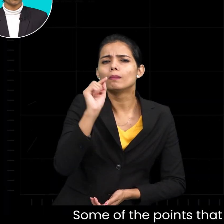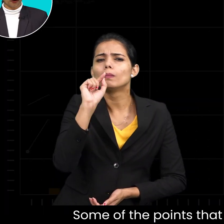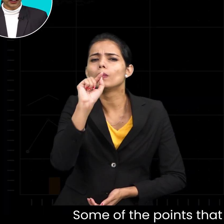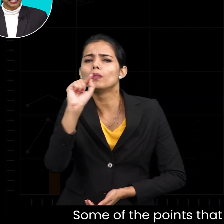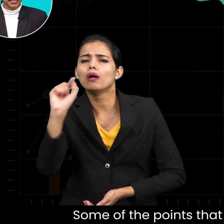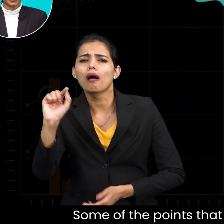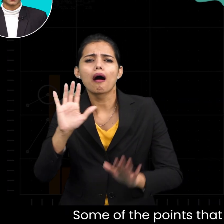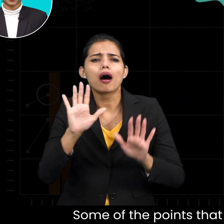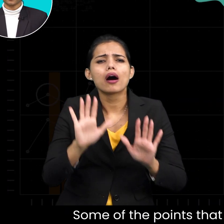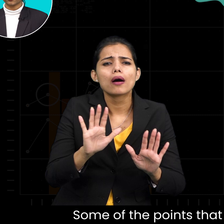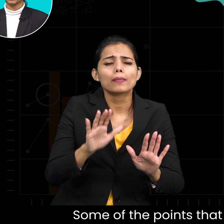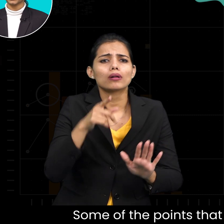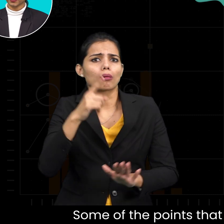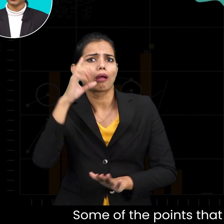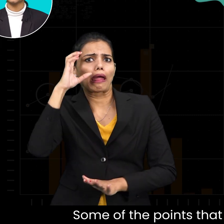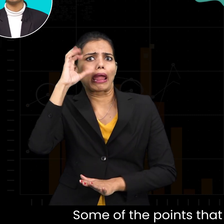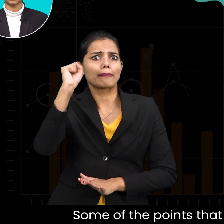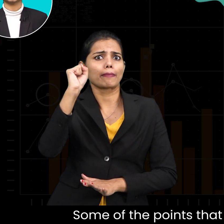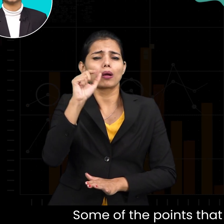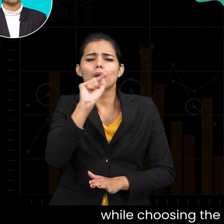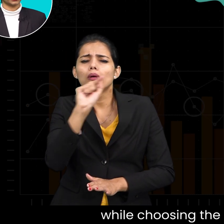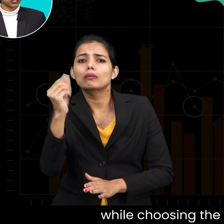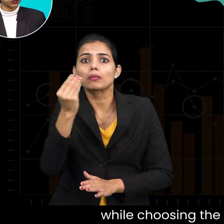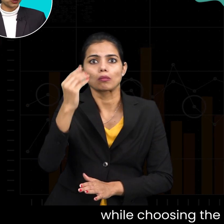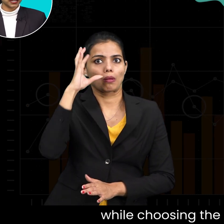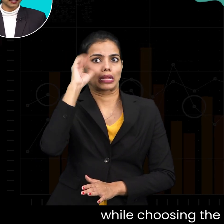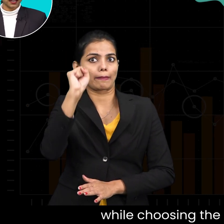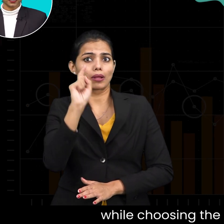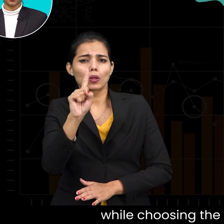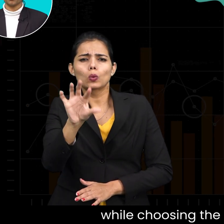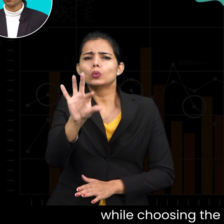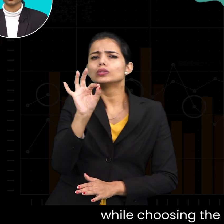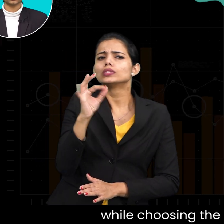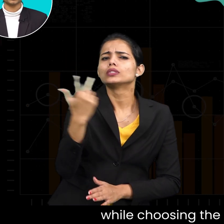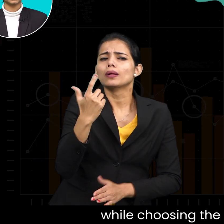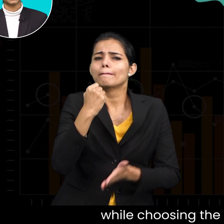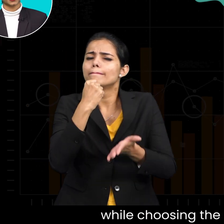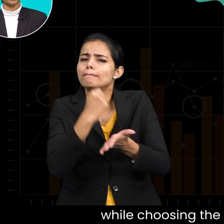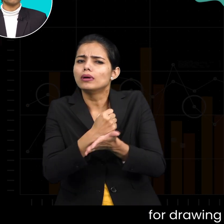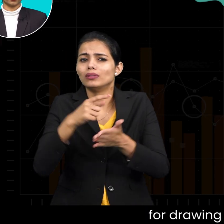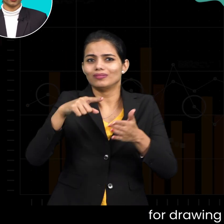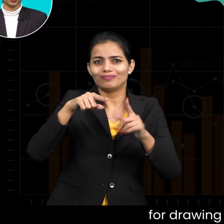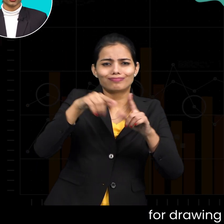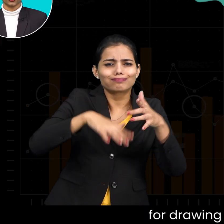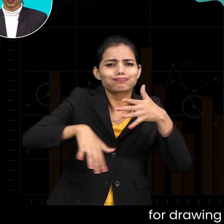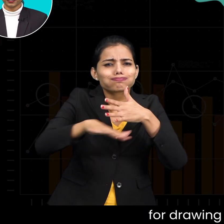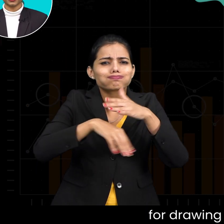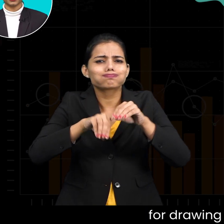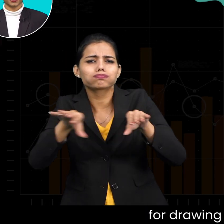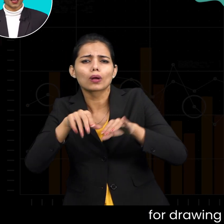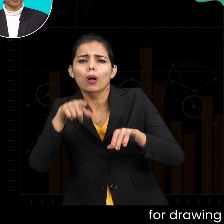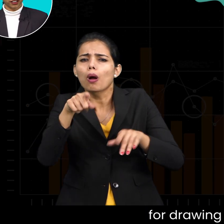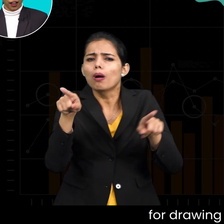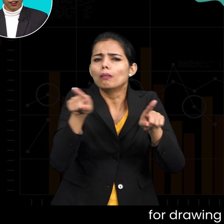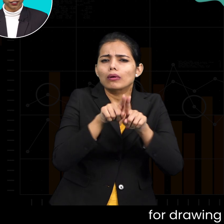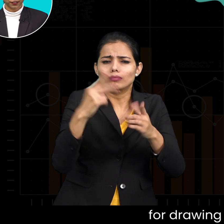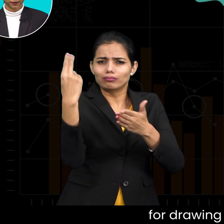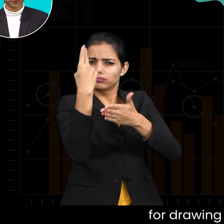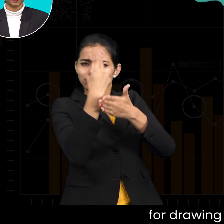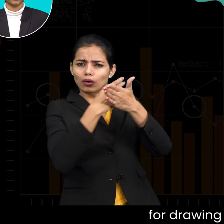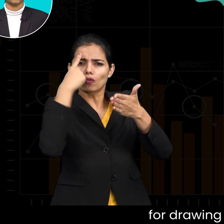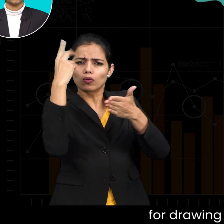Some of the points that have to be kept in mind while choosing the most suitable scale for drawing a graph